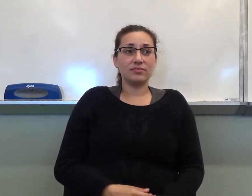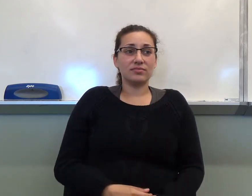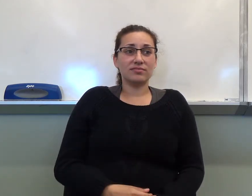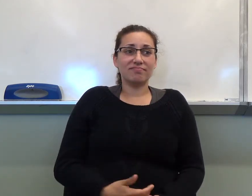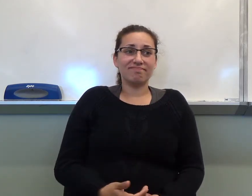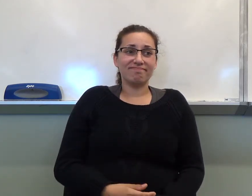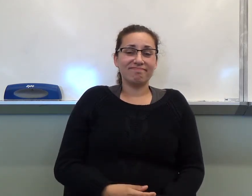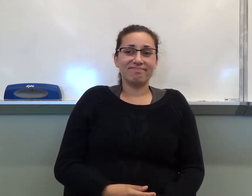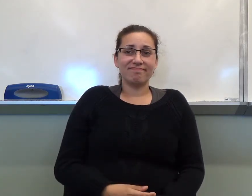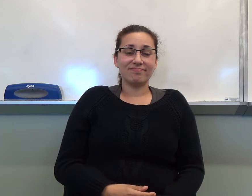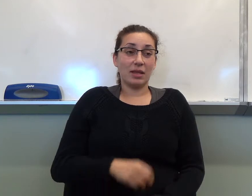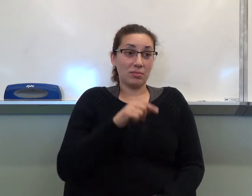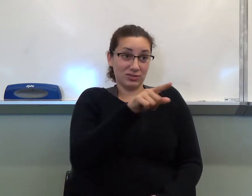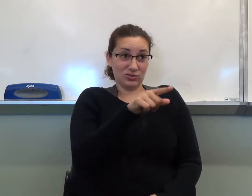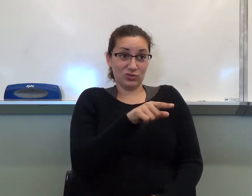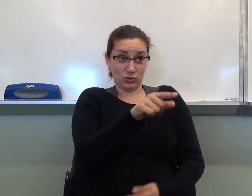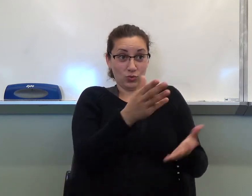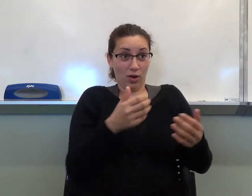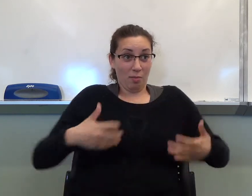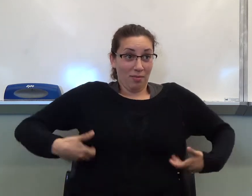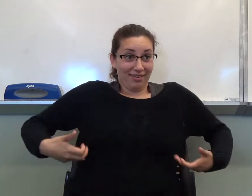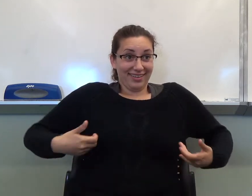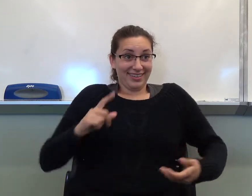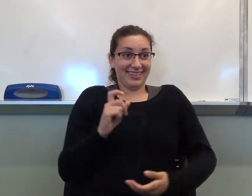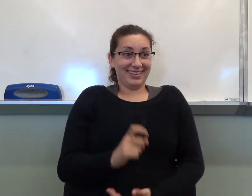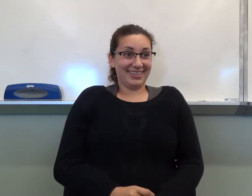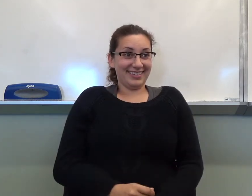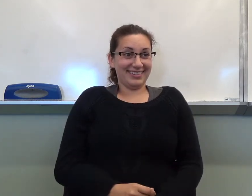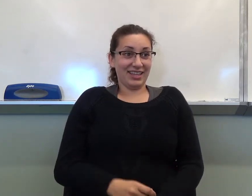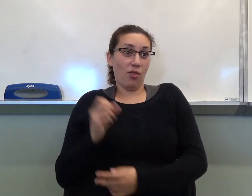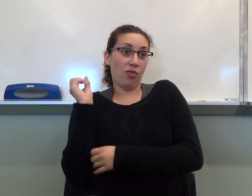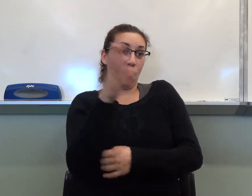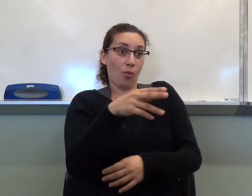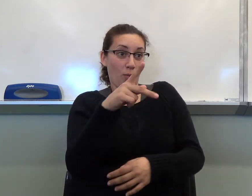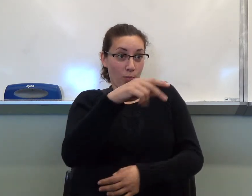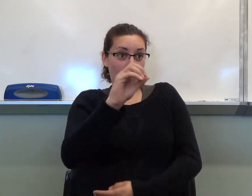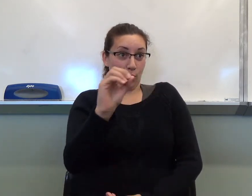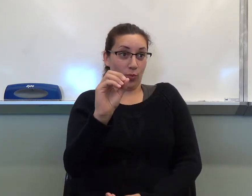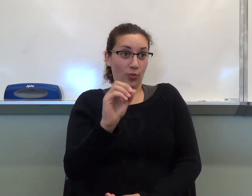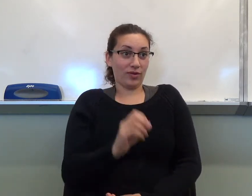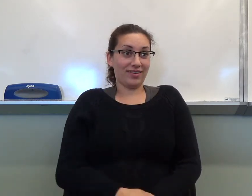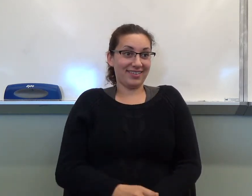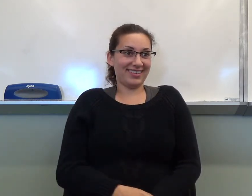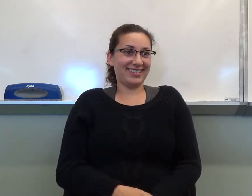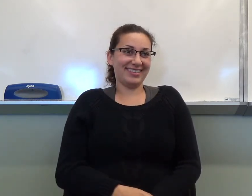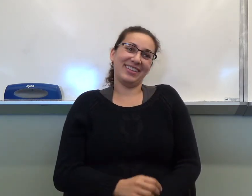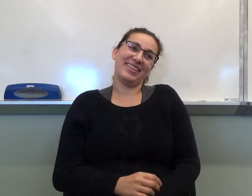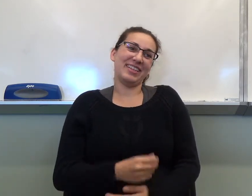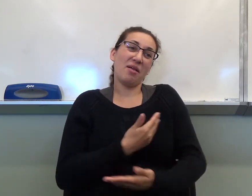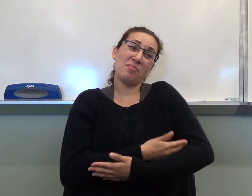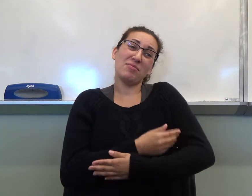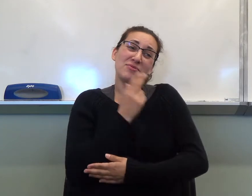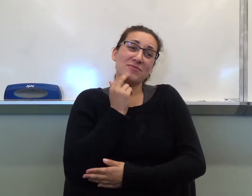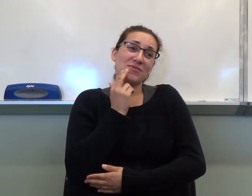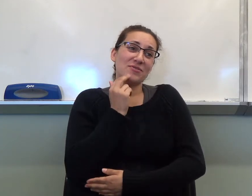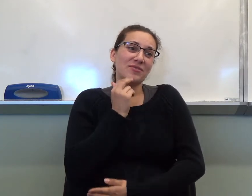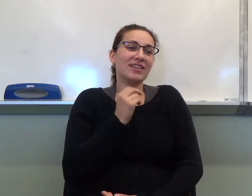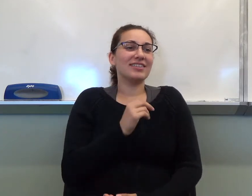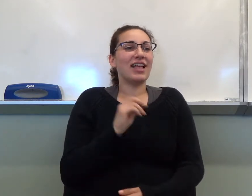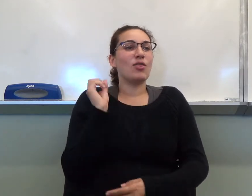Okay. So you need to have these tables, the conversion tables for the U.S. customary, this one, and of